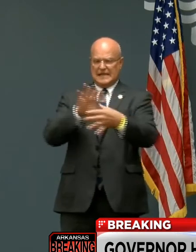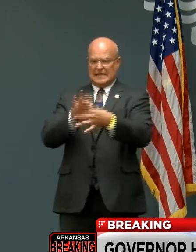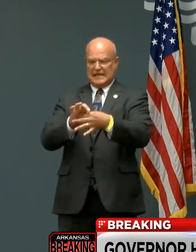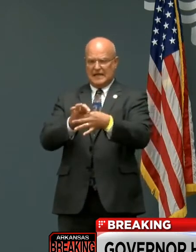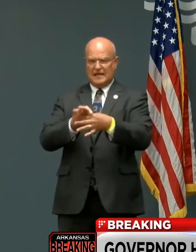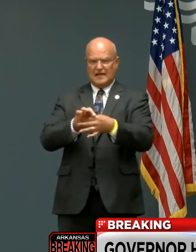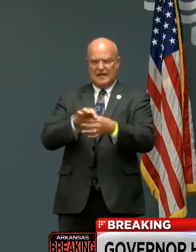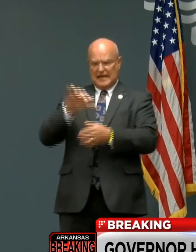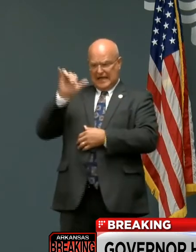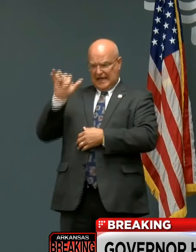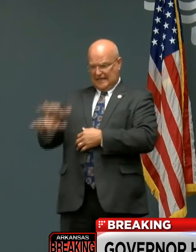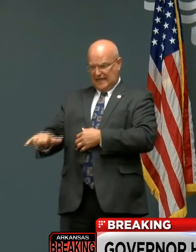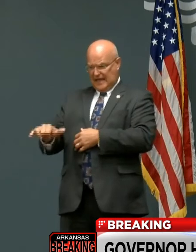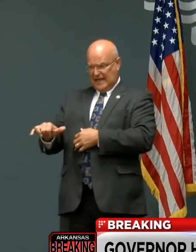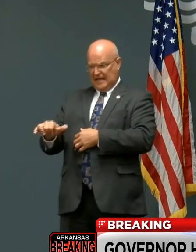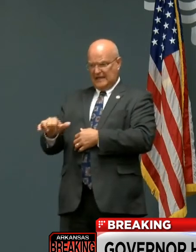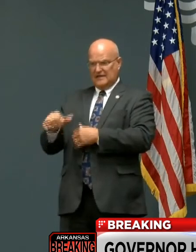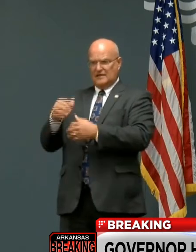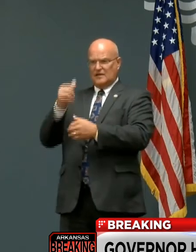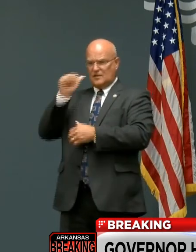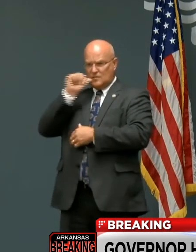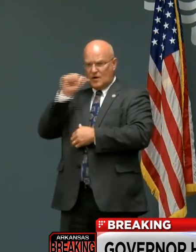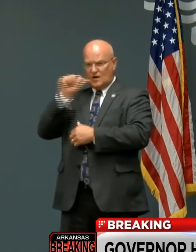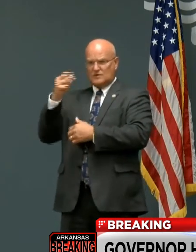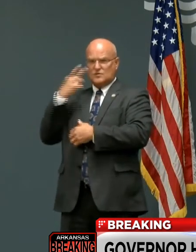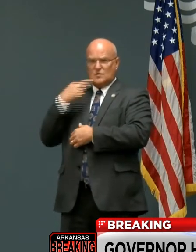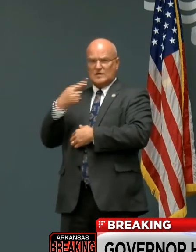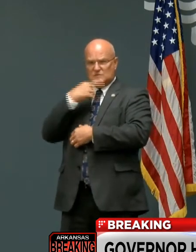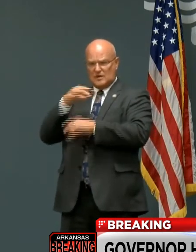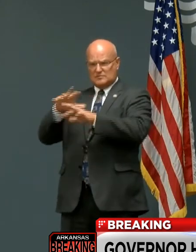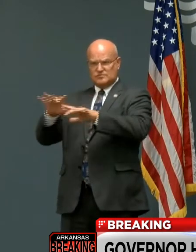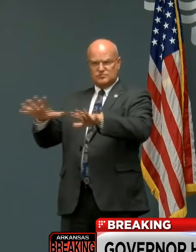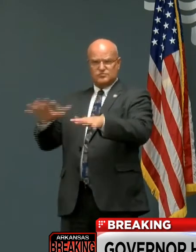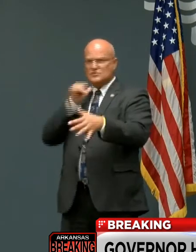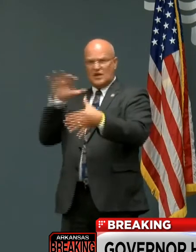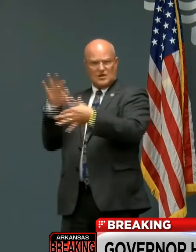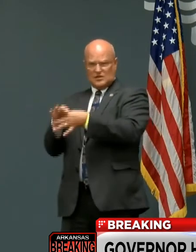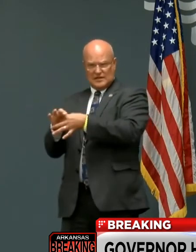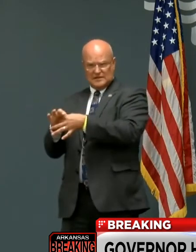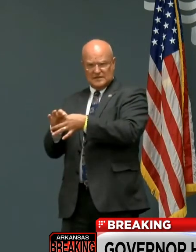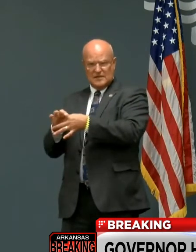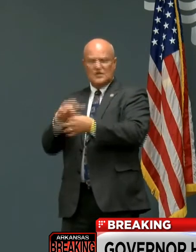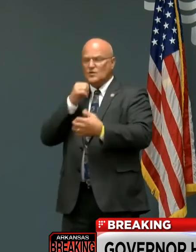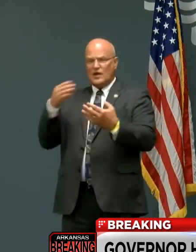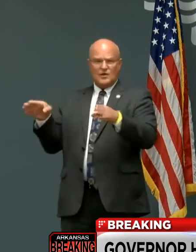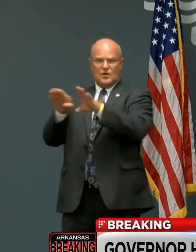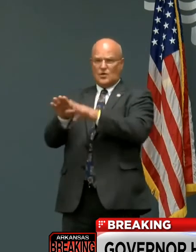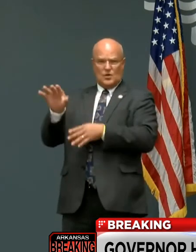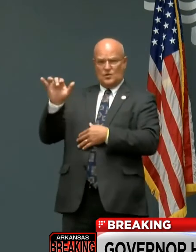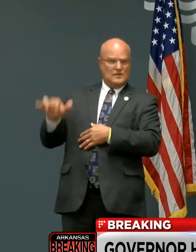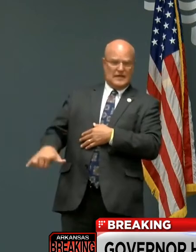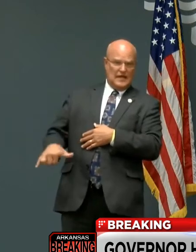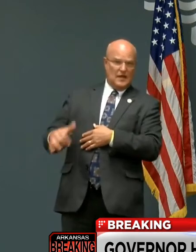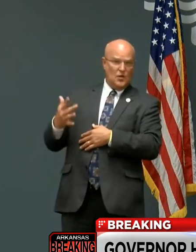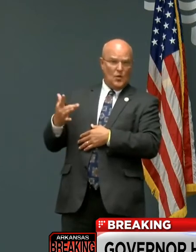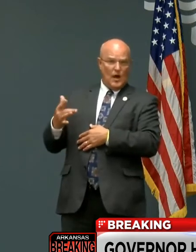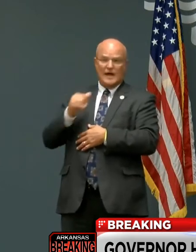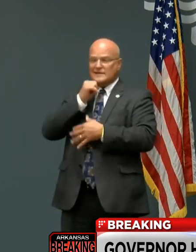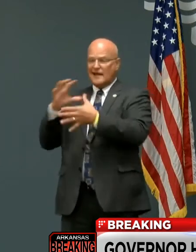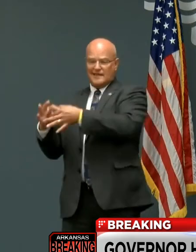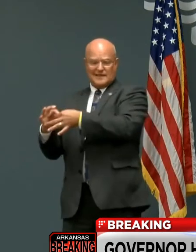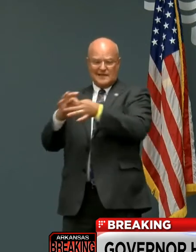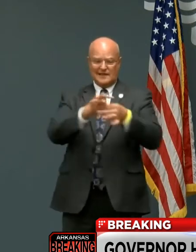a connection to economic activity, and so we're not going to be shutting down economic activity because we don't see